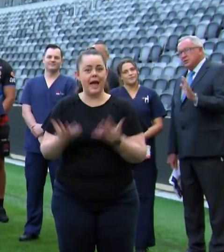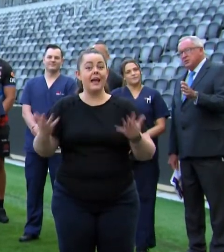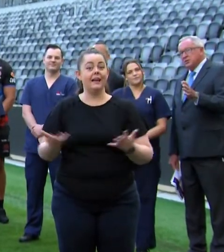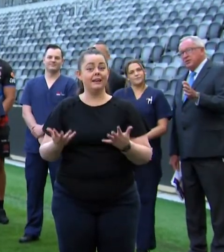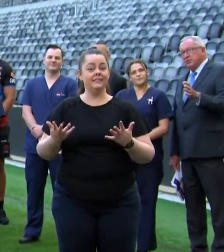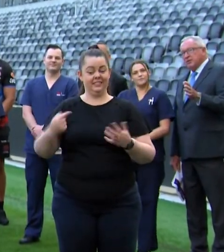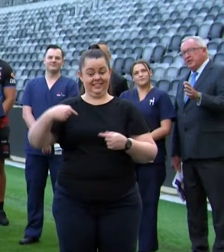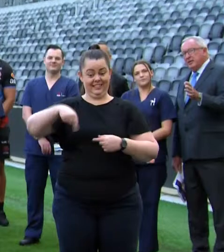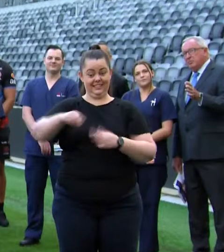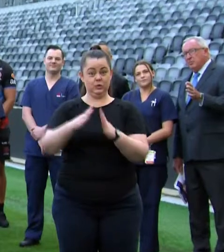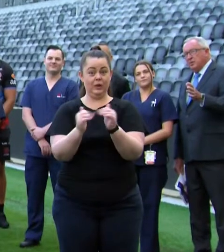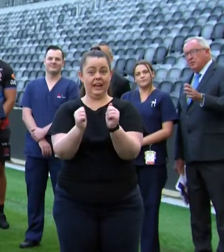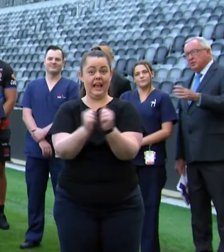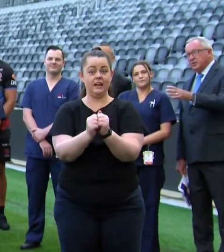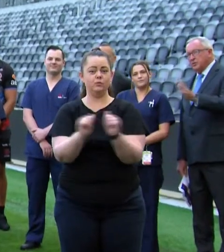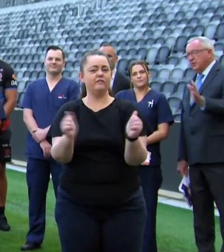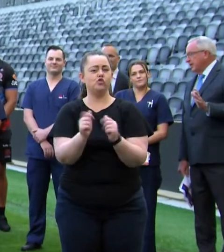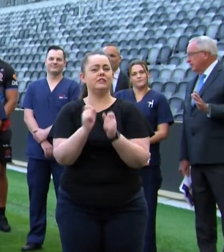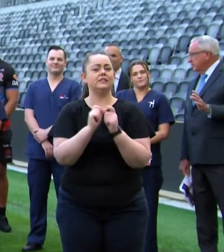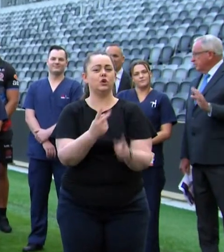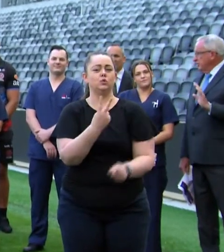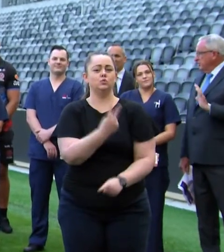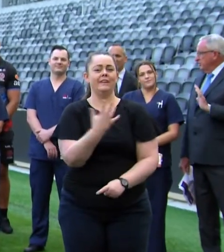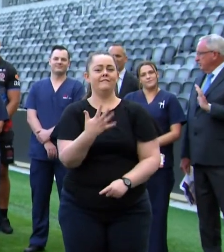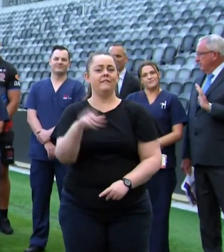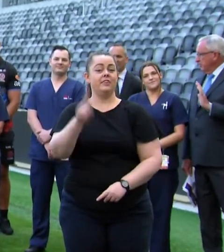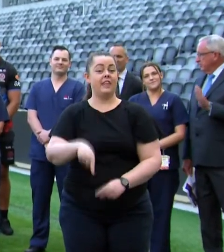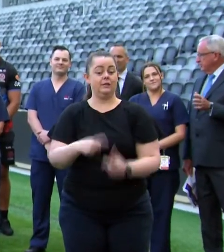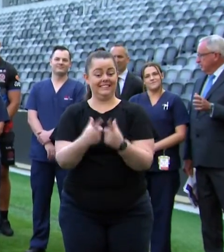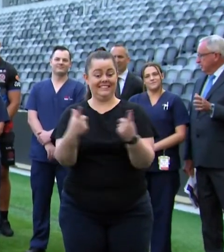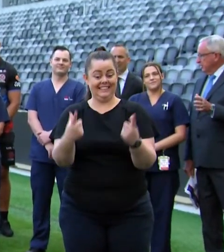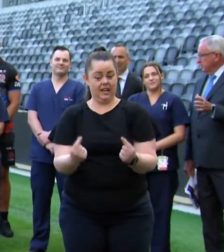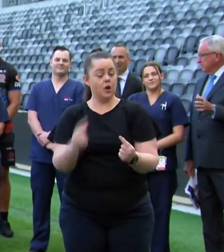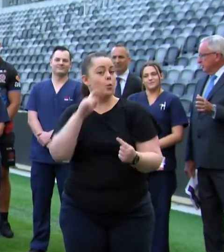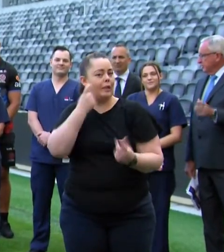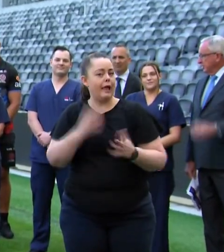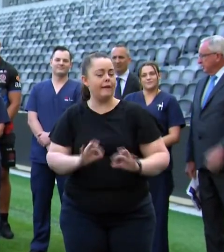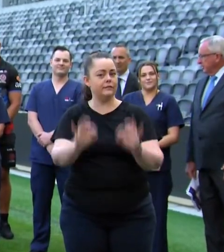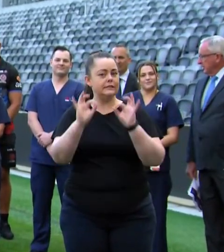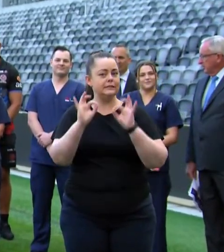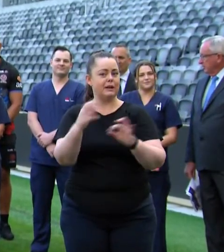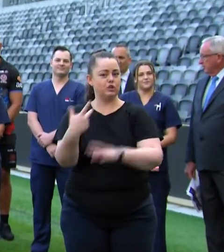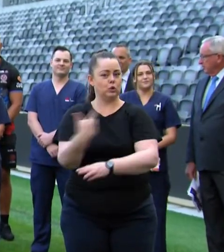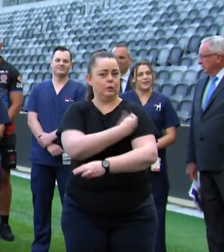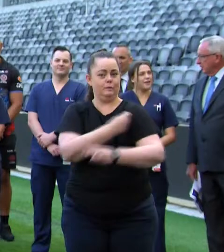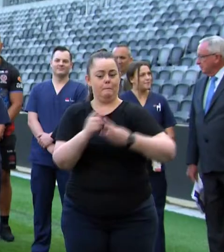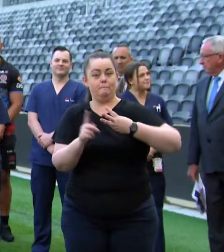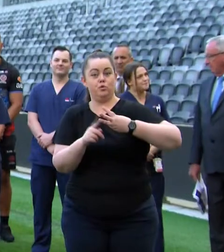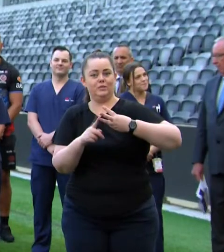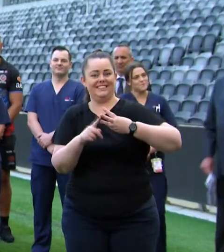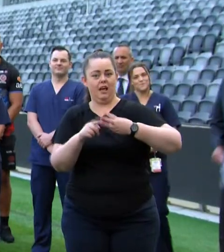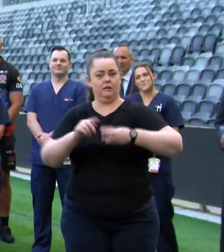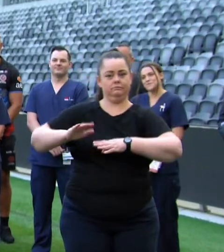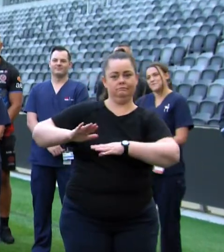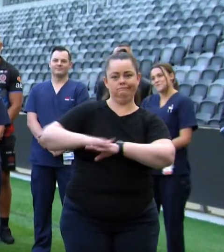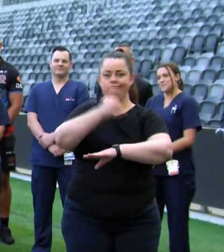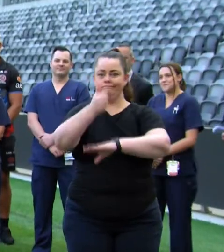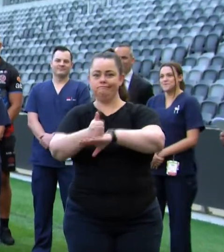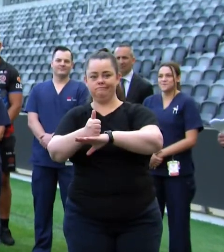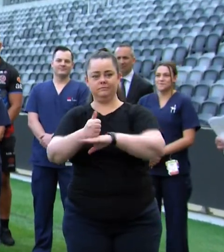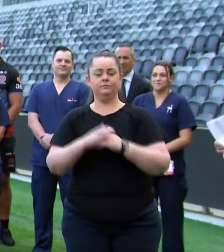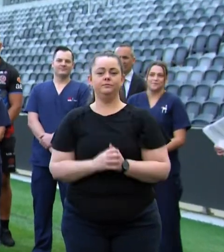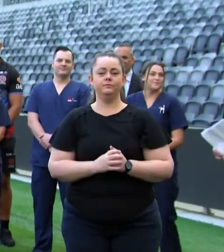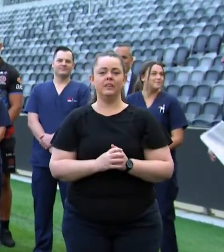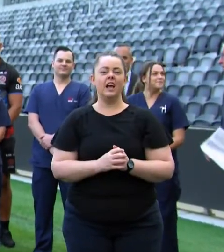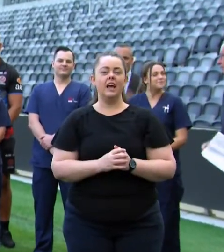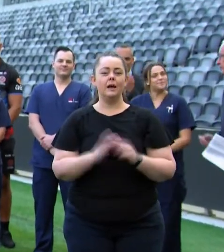booster campaign. We've already sold 25,000 tickets to the game on Saturday night, a very important game, which obviously Ben Franklin will